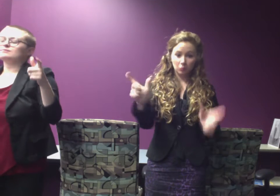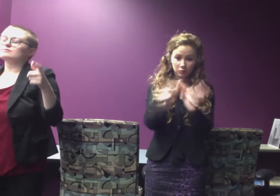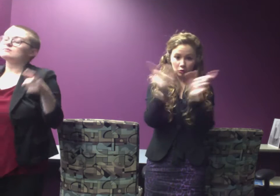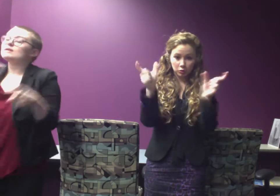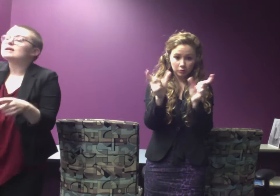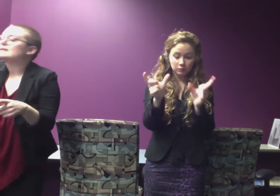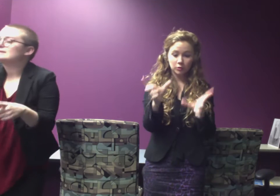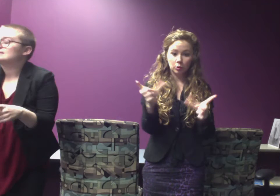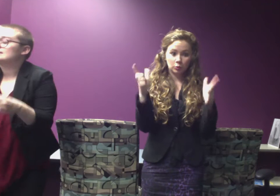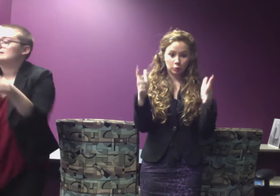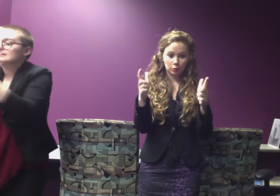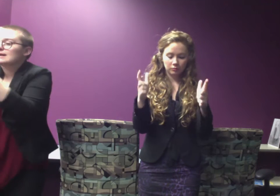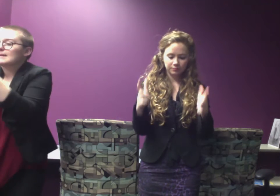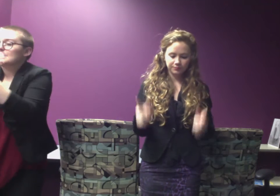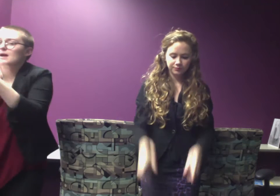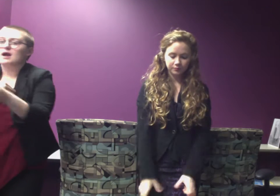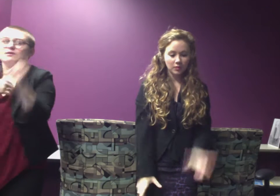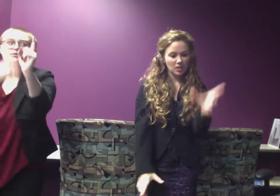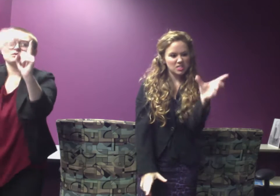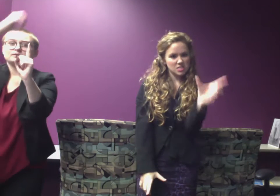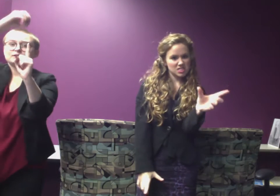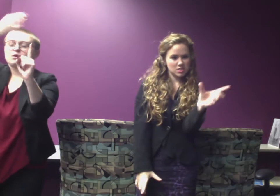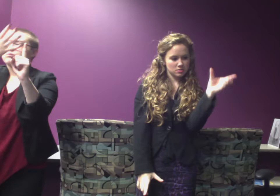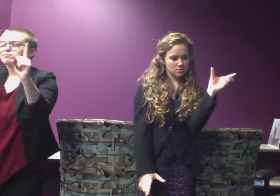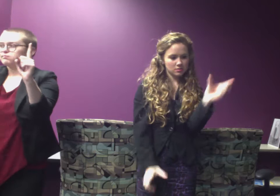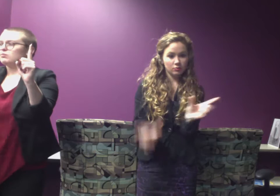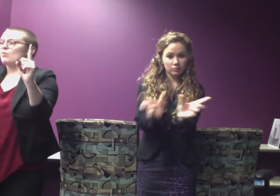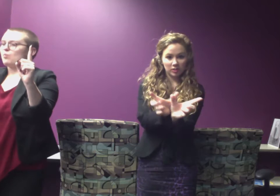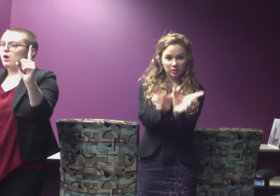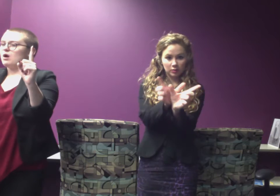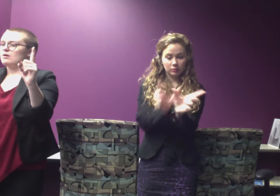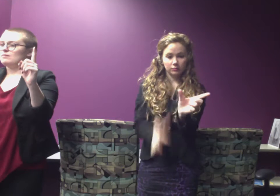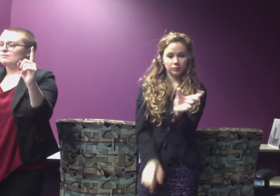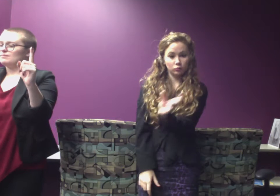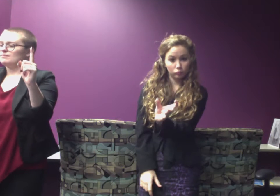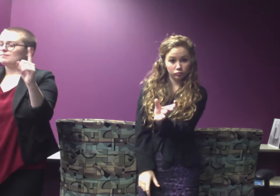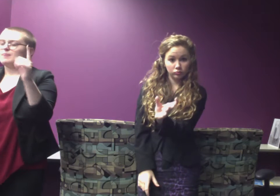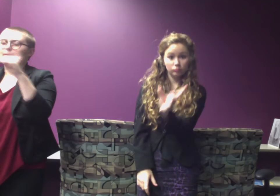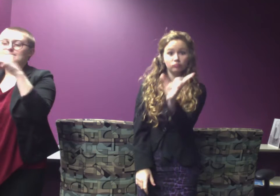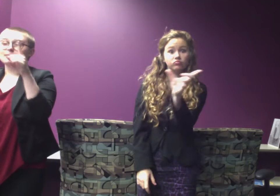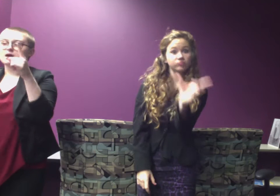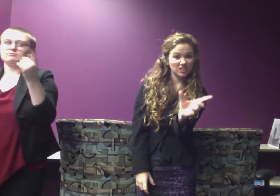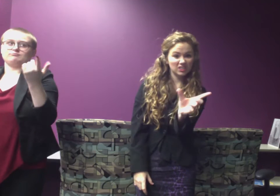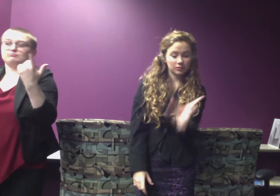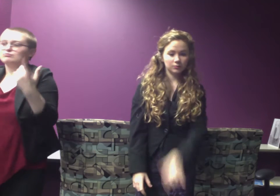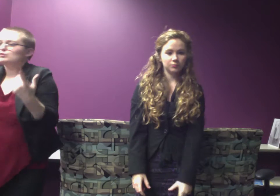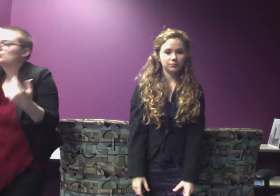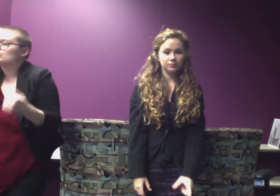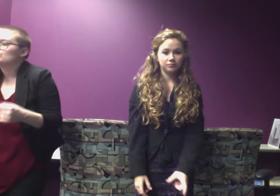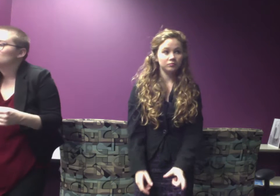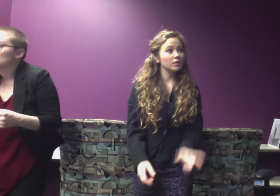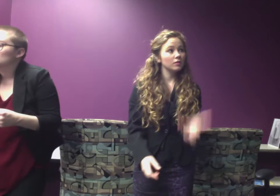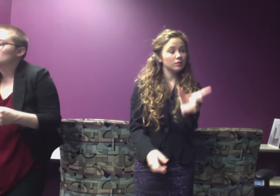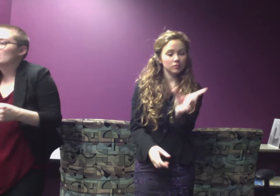and good thing it wasn't any further, I would reach it. And there's 2. And there's 4 way